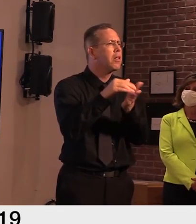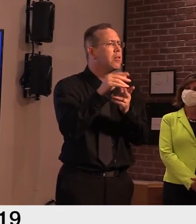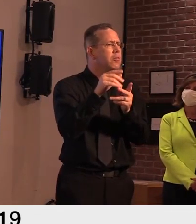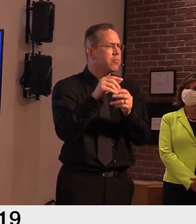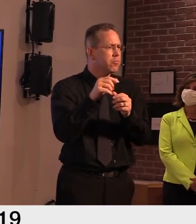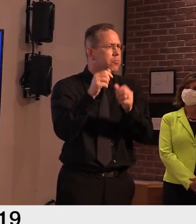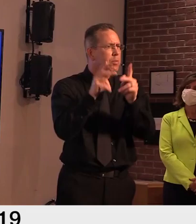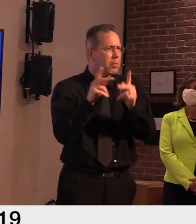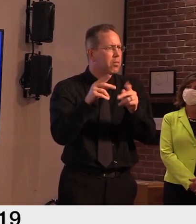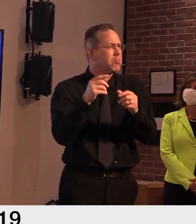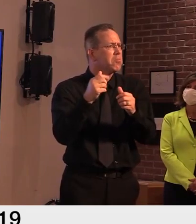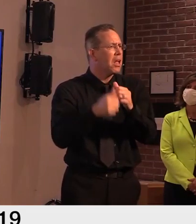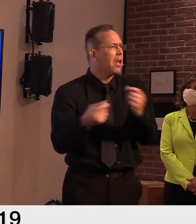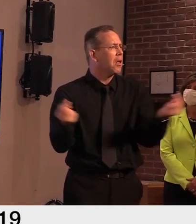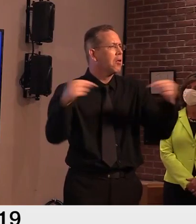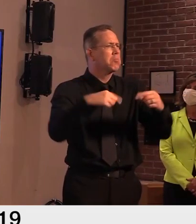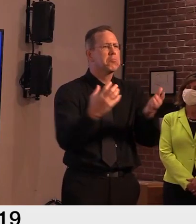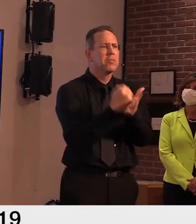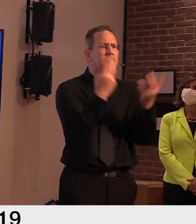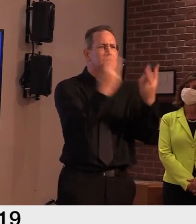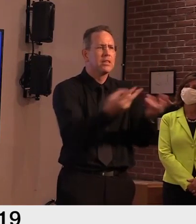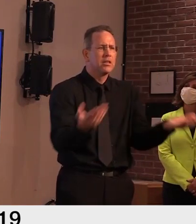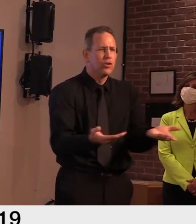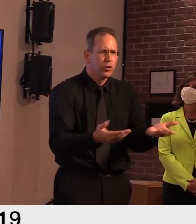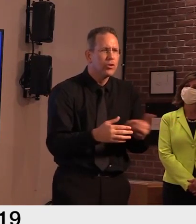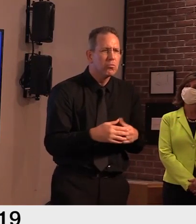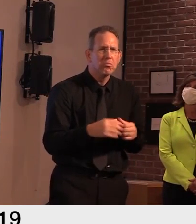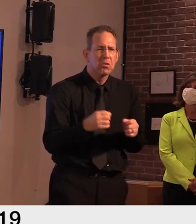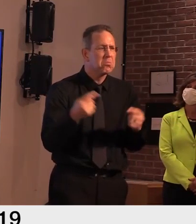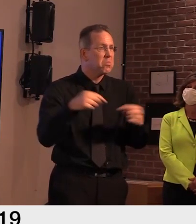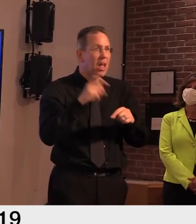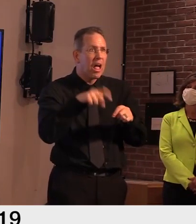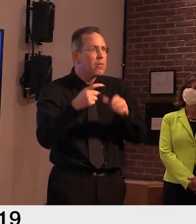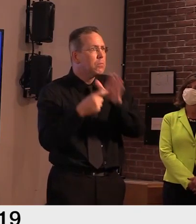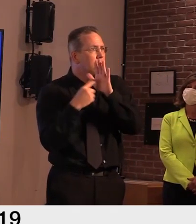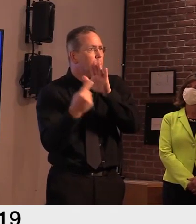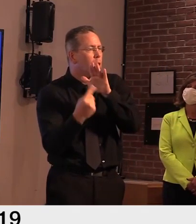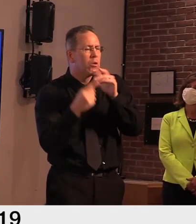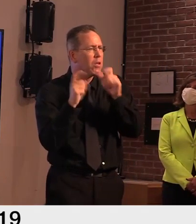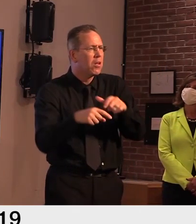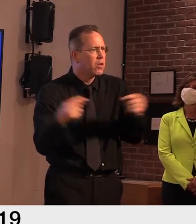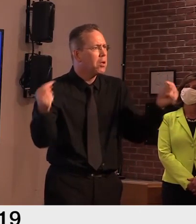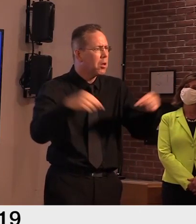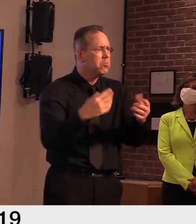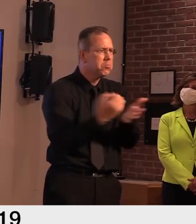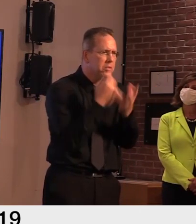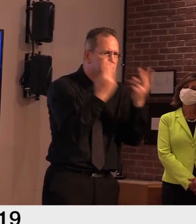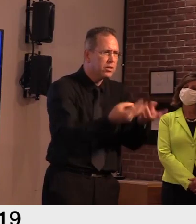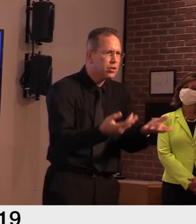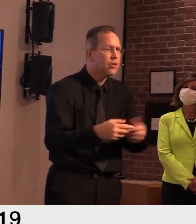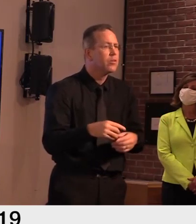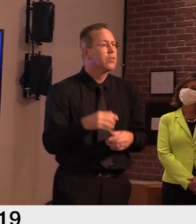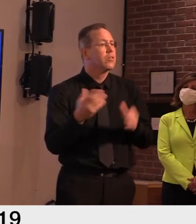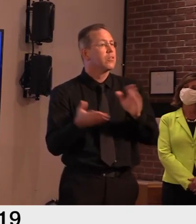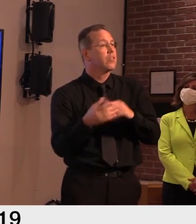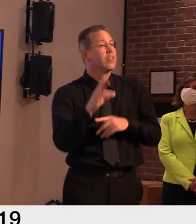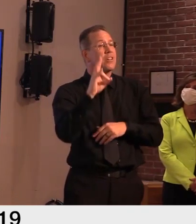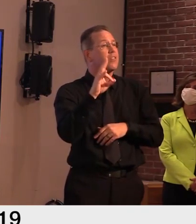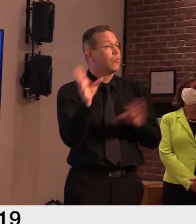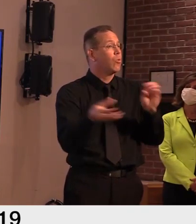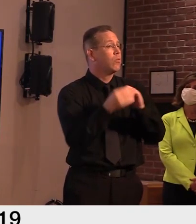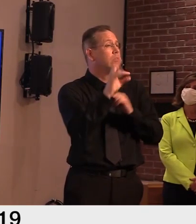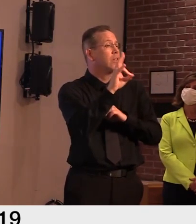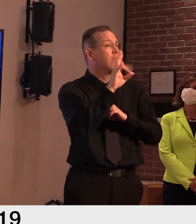increase of 12 counties that are no longer subject to quarantine. This equals about 1.8 million individuals who can travel to